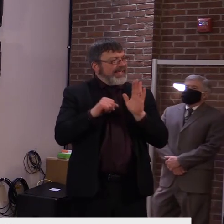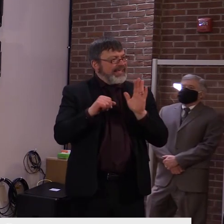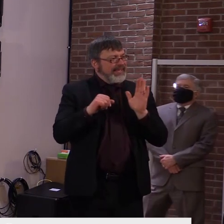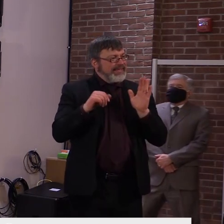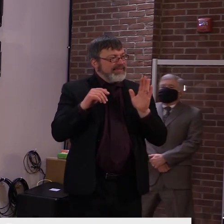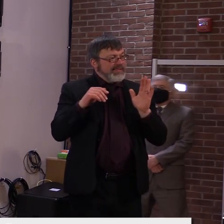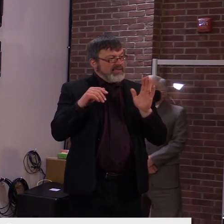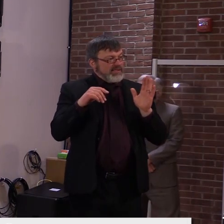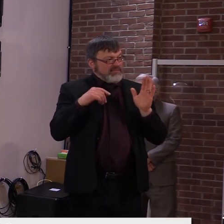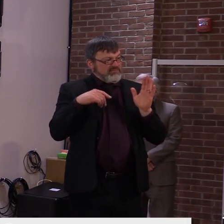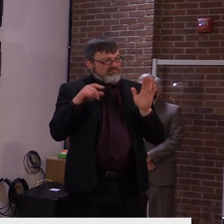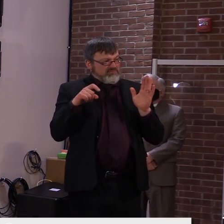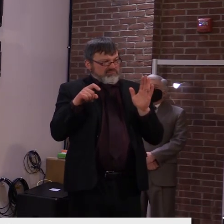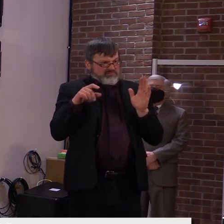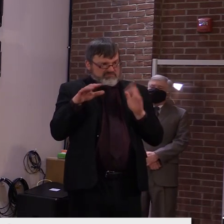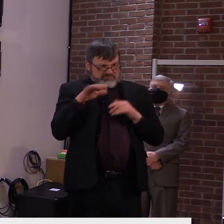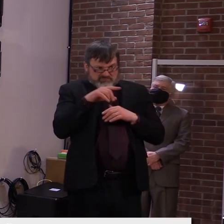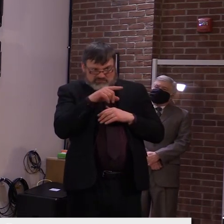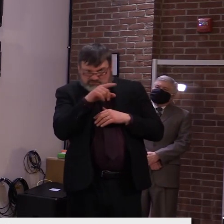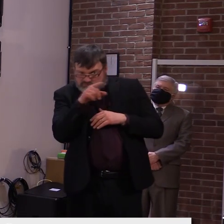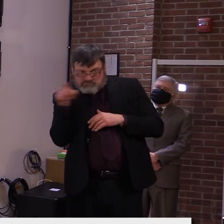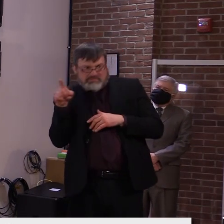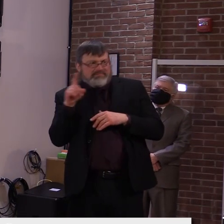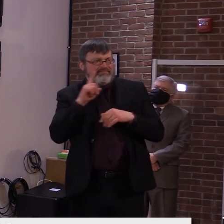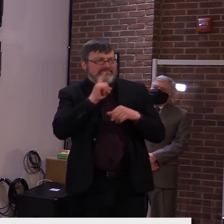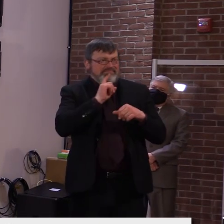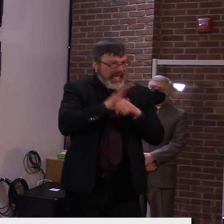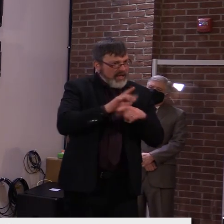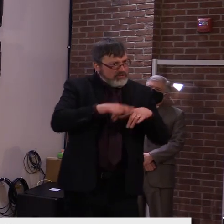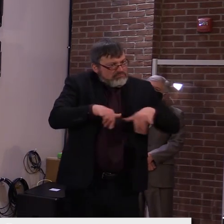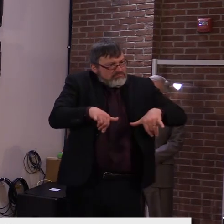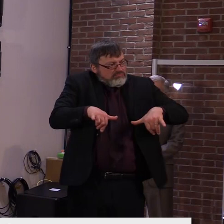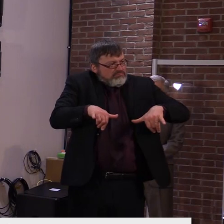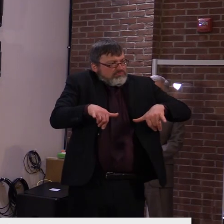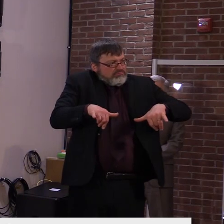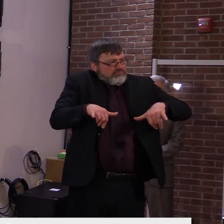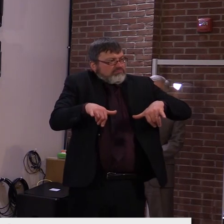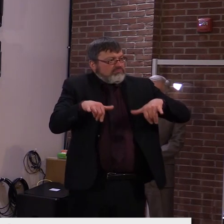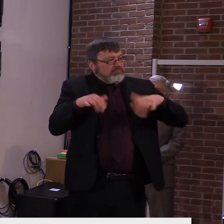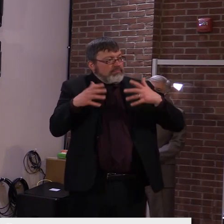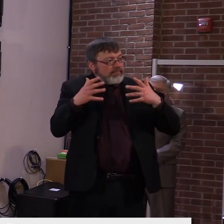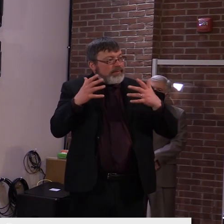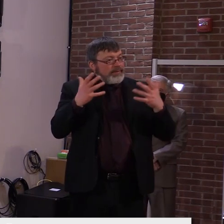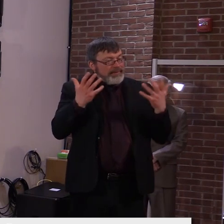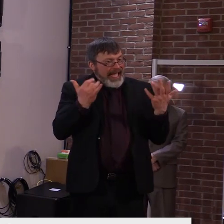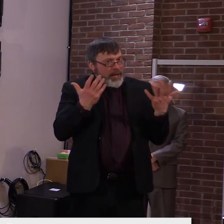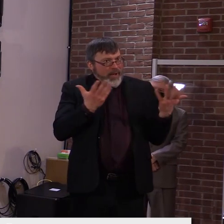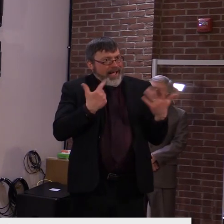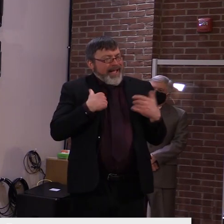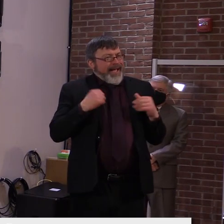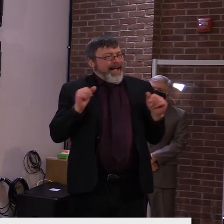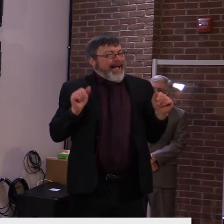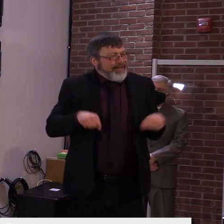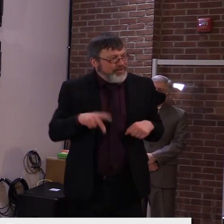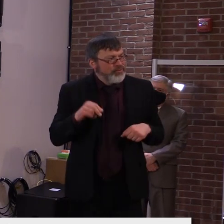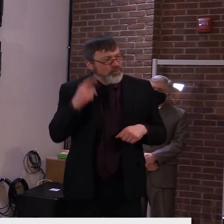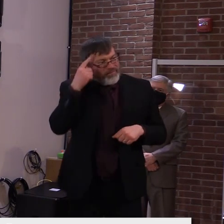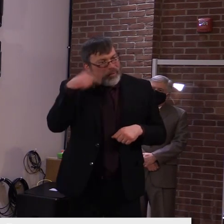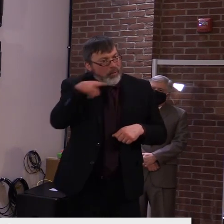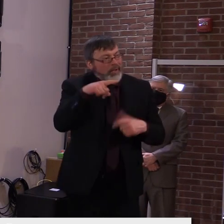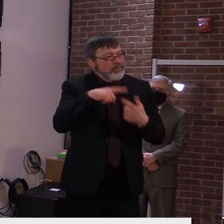far to serving their country. And the least we could do is give them a break on their taxes. So I